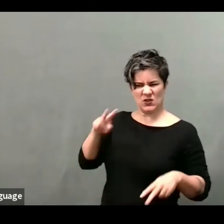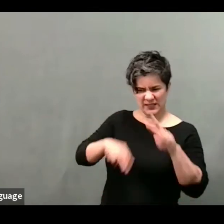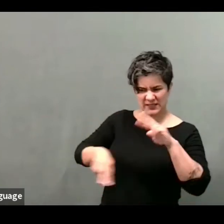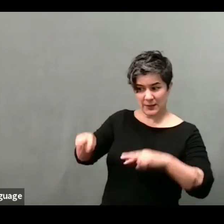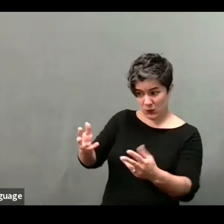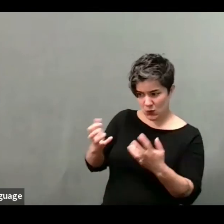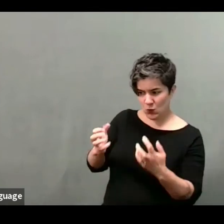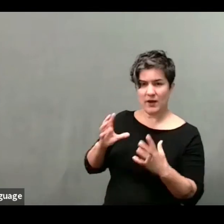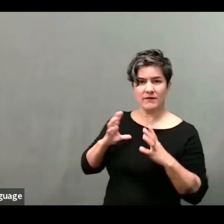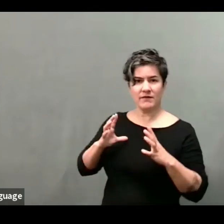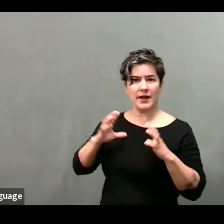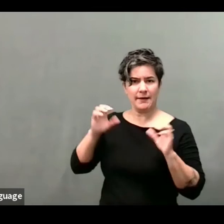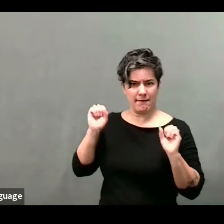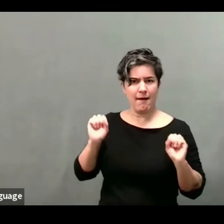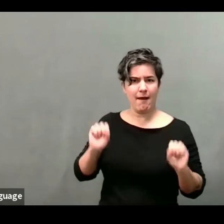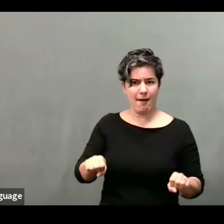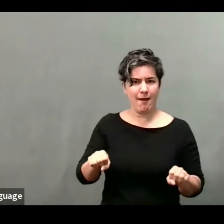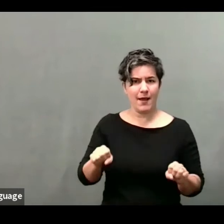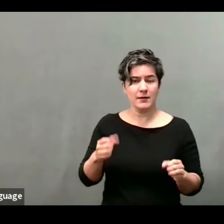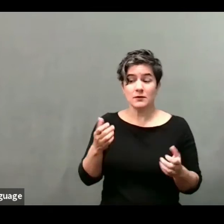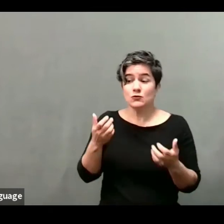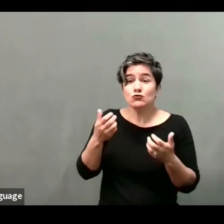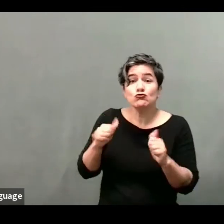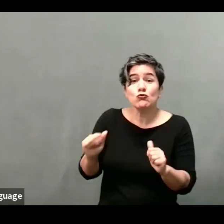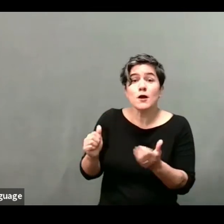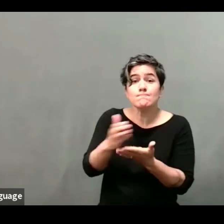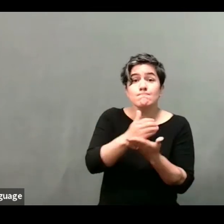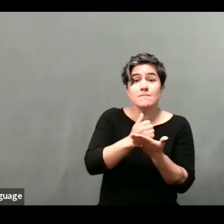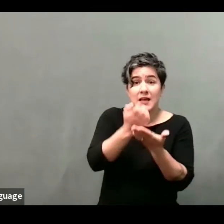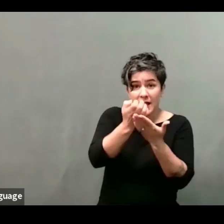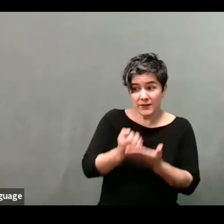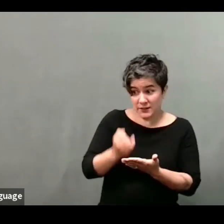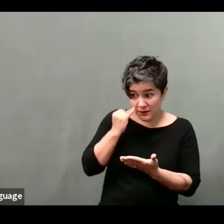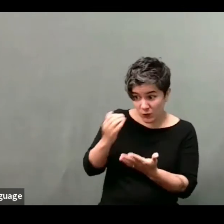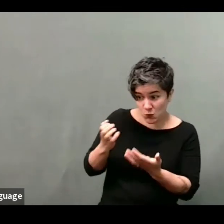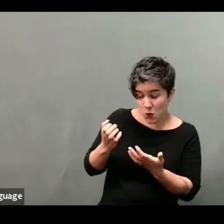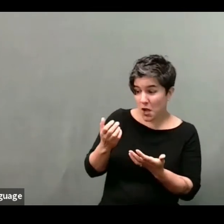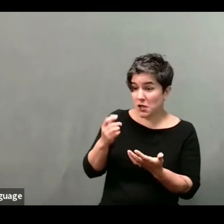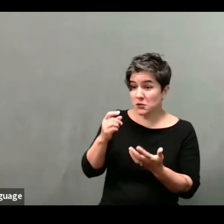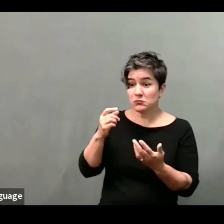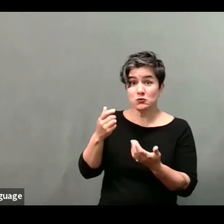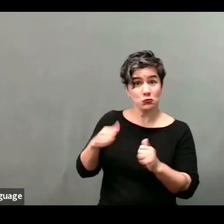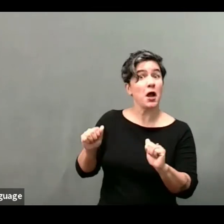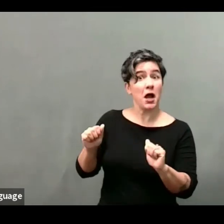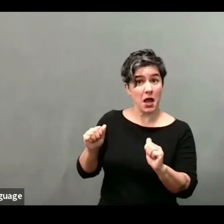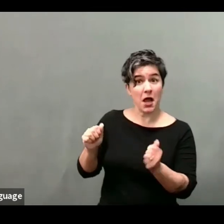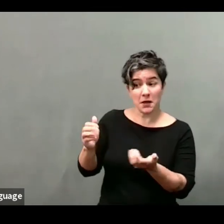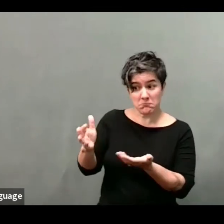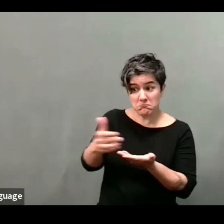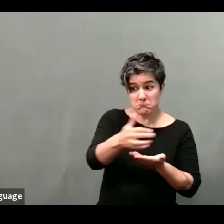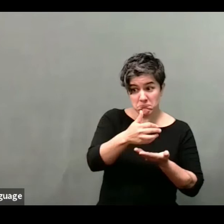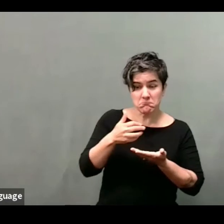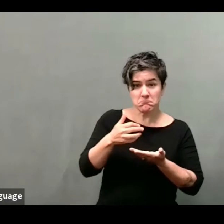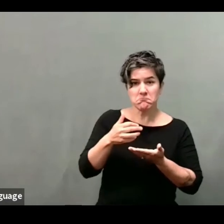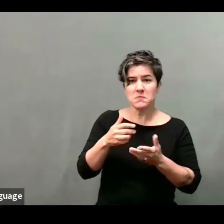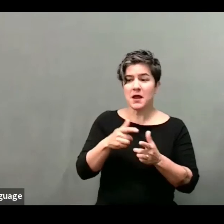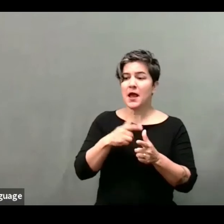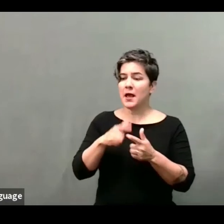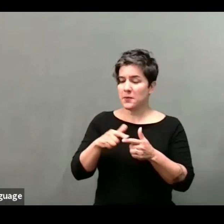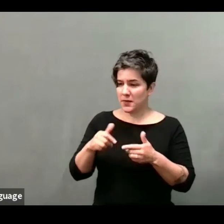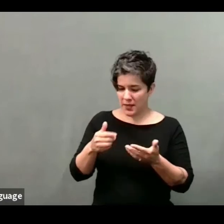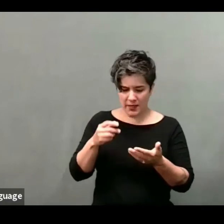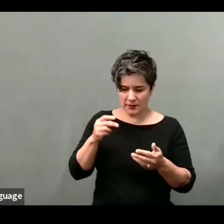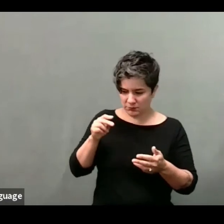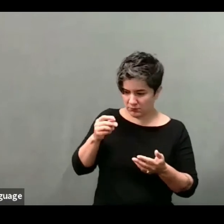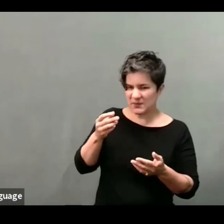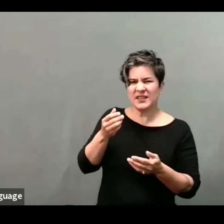with, perhaps collect evidence just in case, again, if the patient wants that, and to share whatever findings